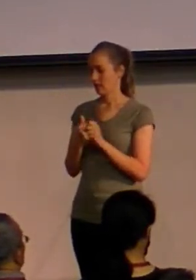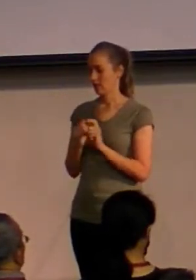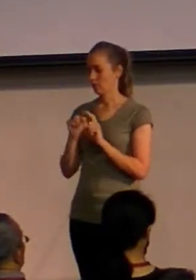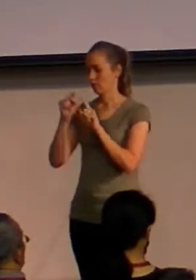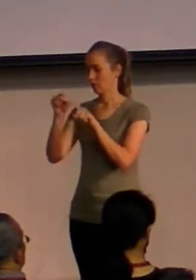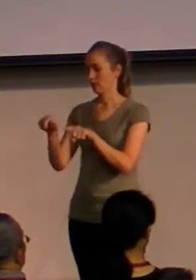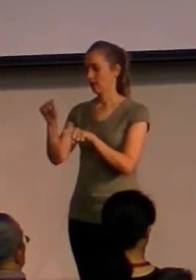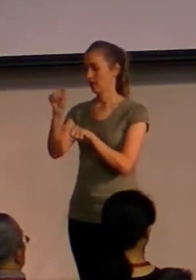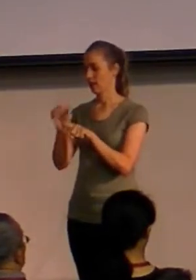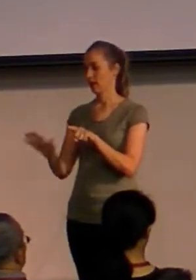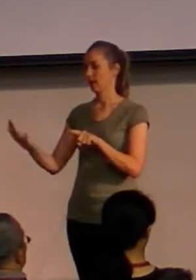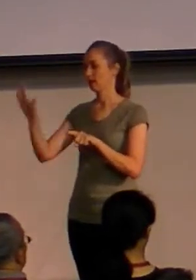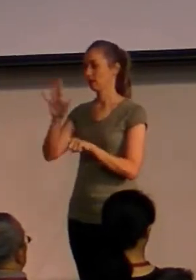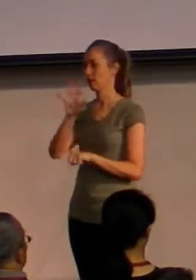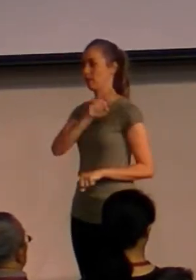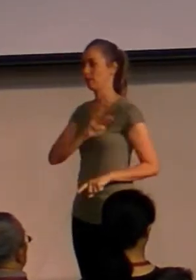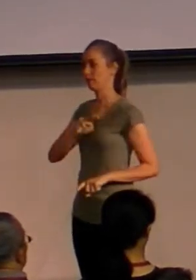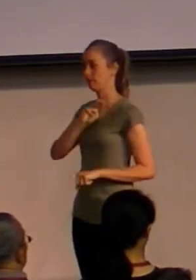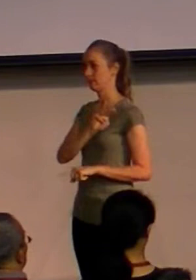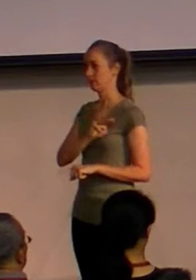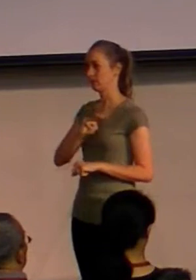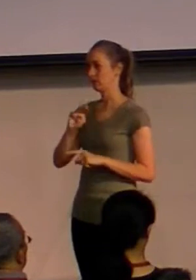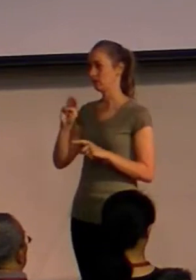Mission Forum in